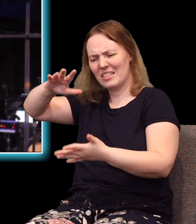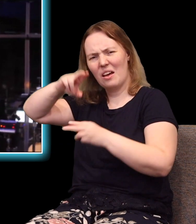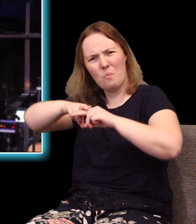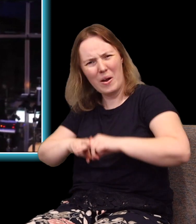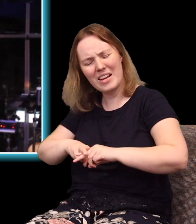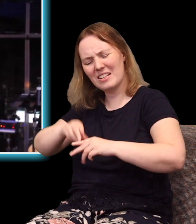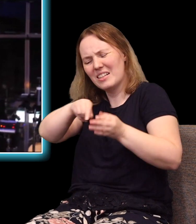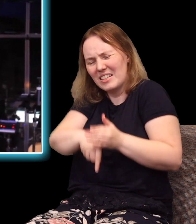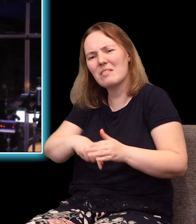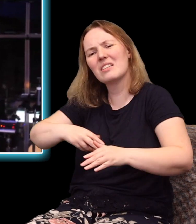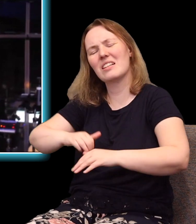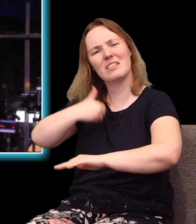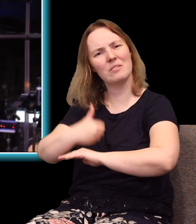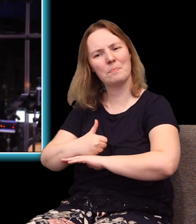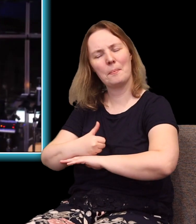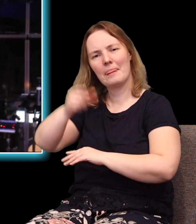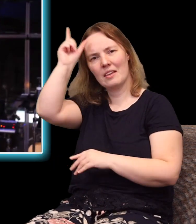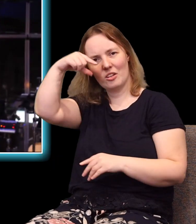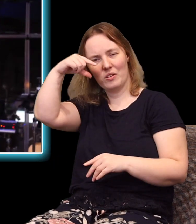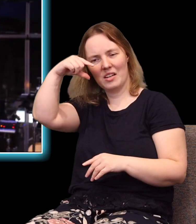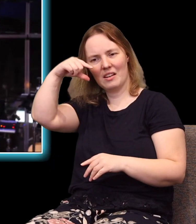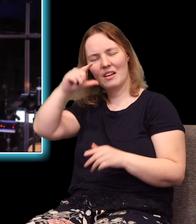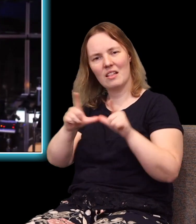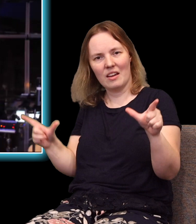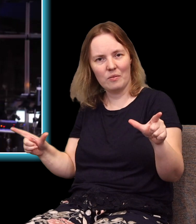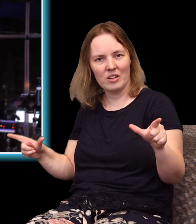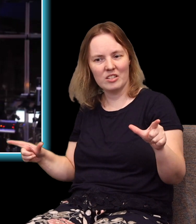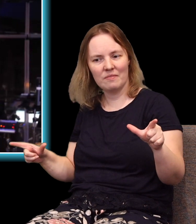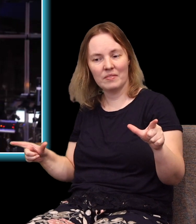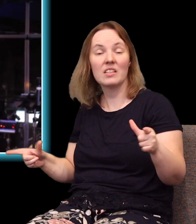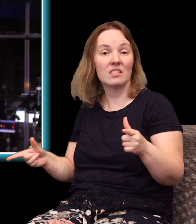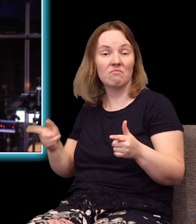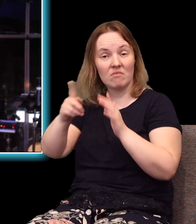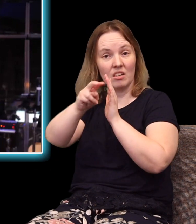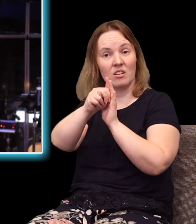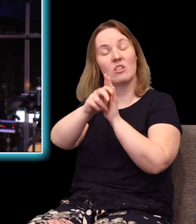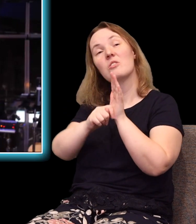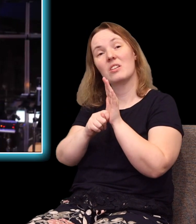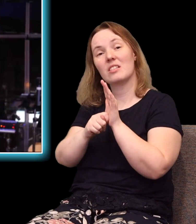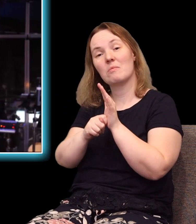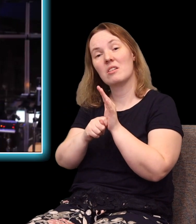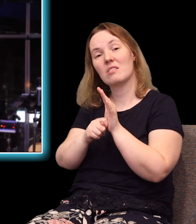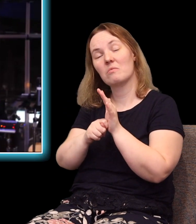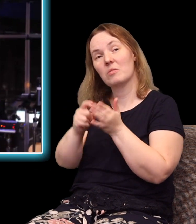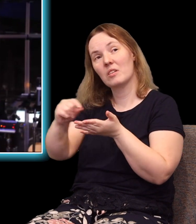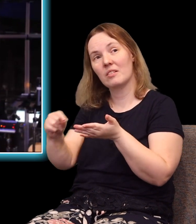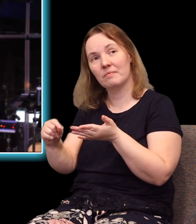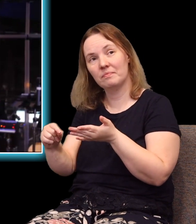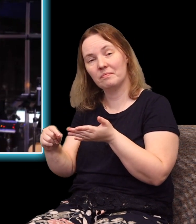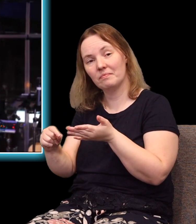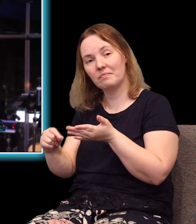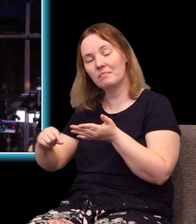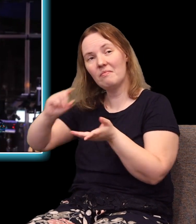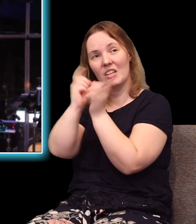being established. Now, in the Greek language, which is the language the New Testament was written in before we translate into English, the word changed is